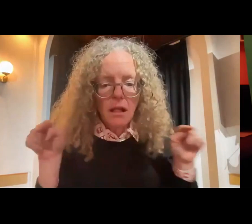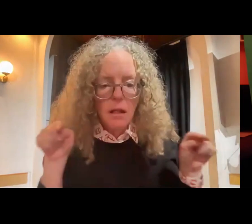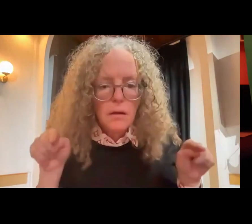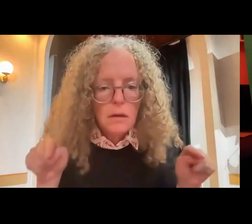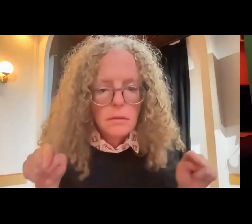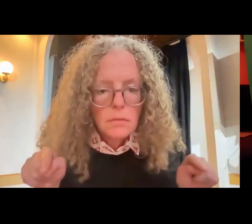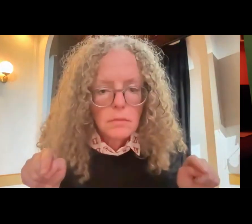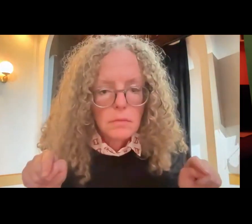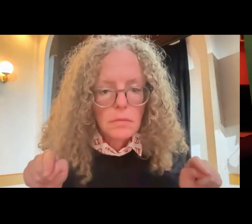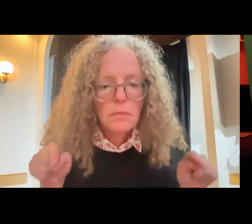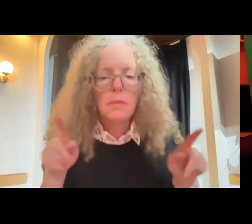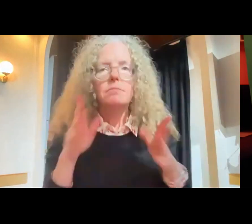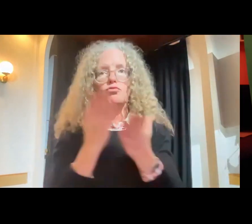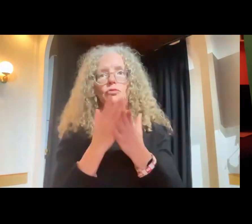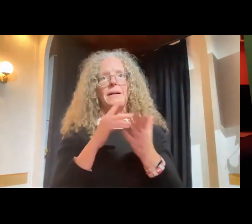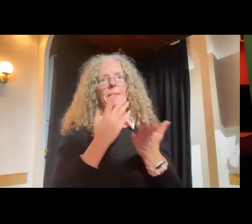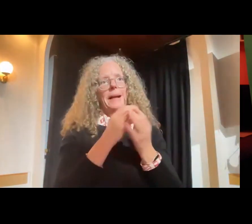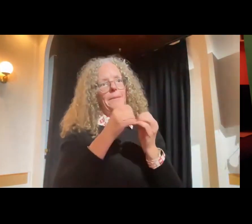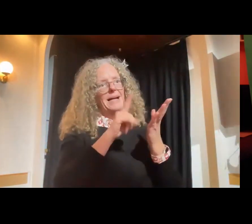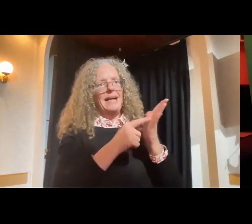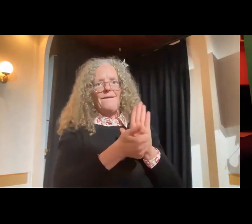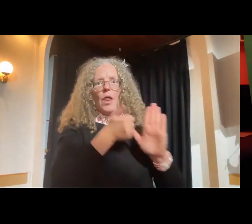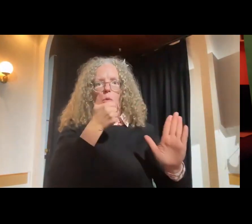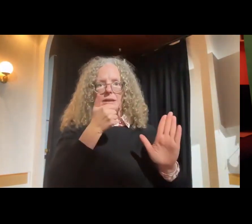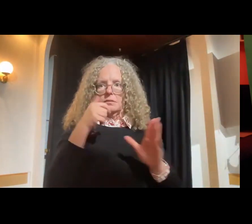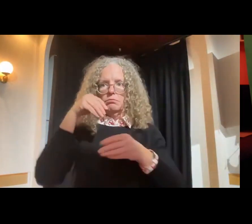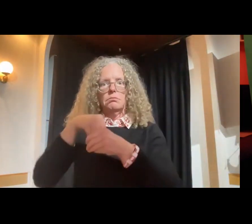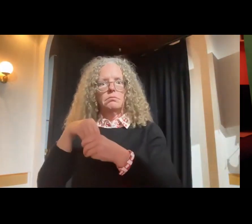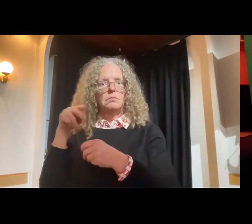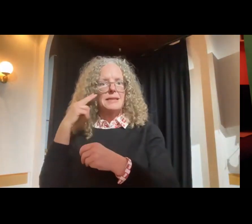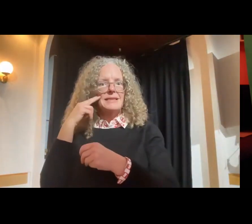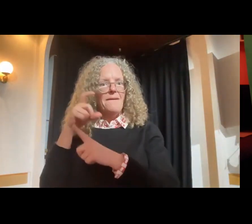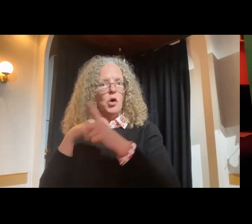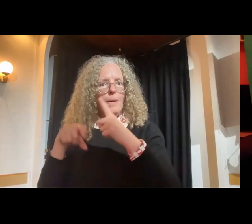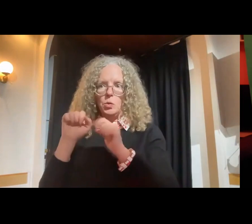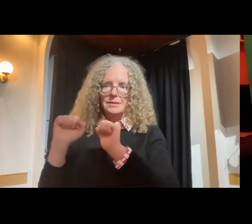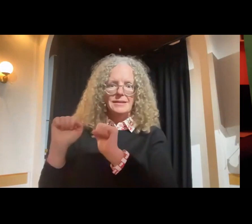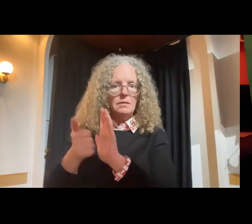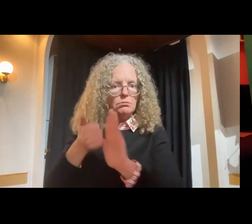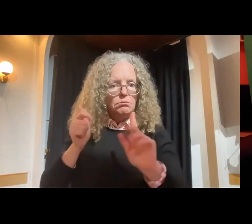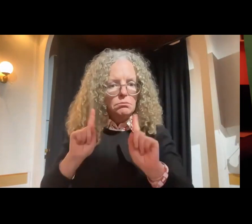community and the development of BSL plans?